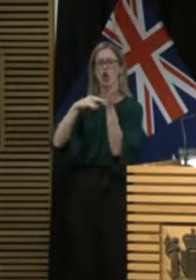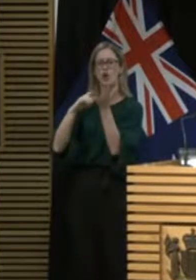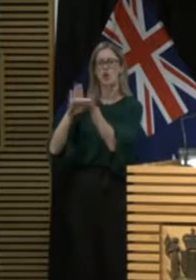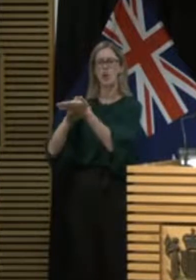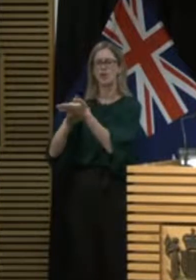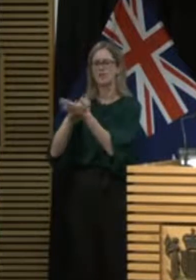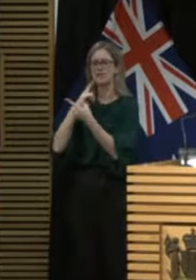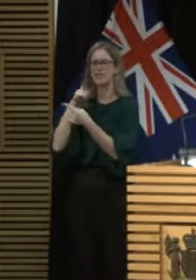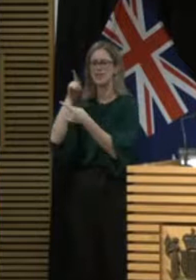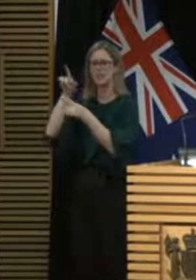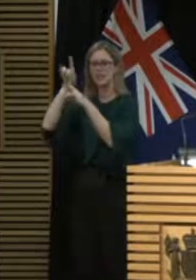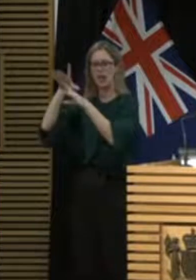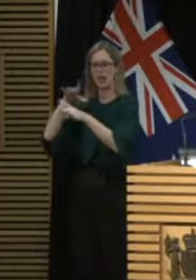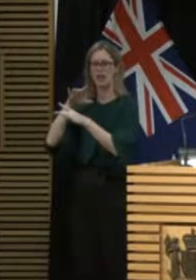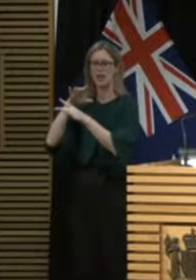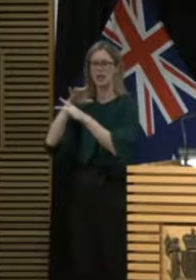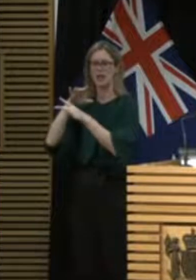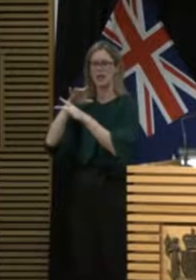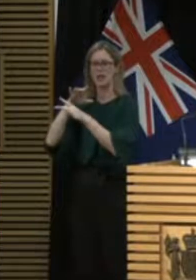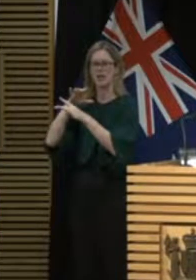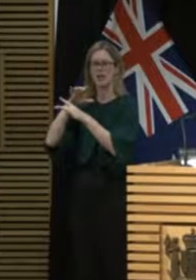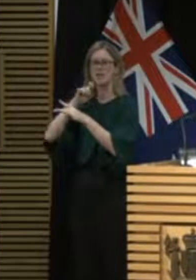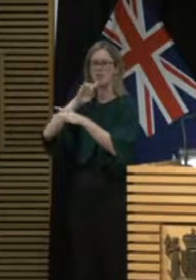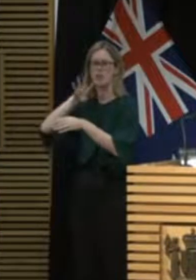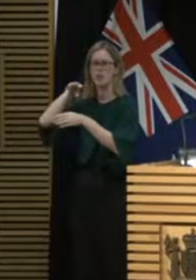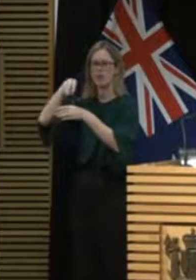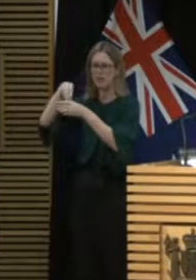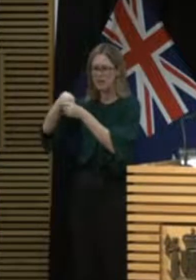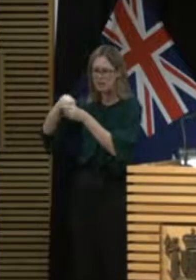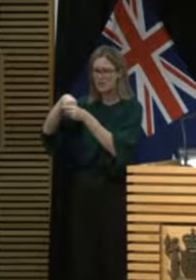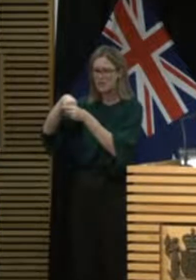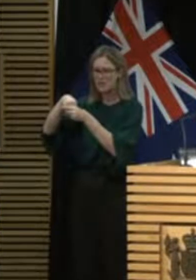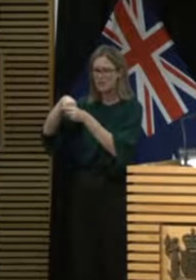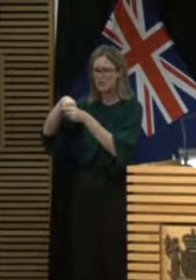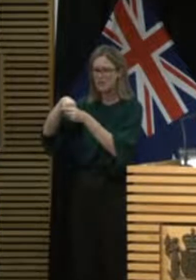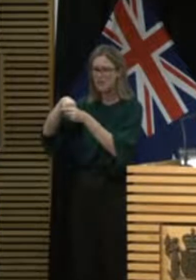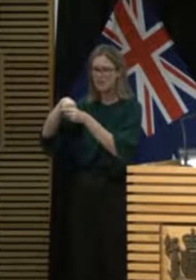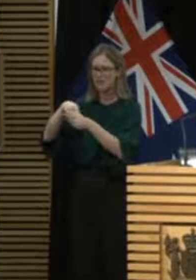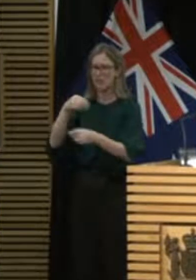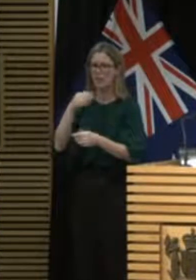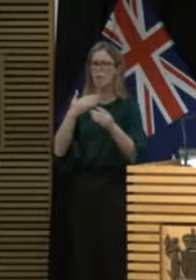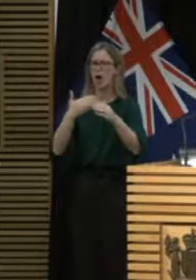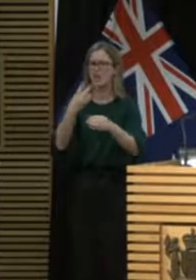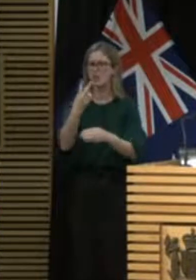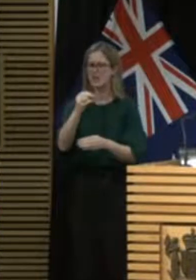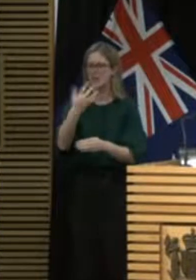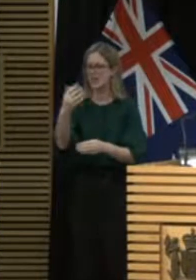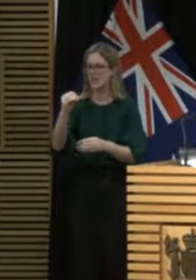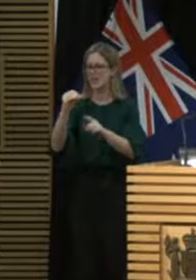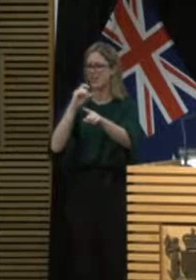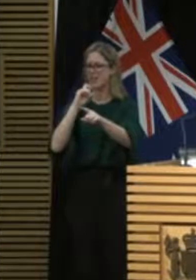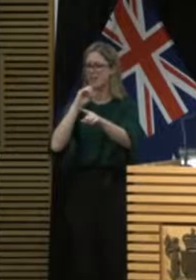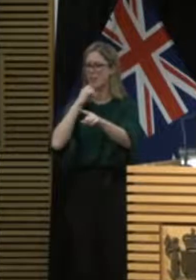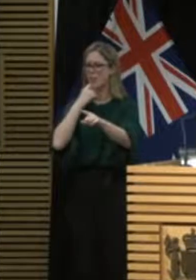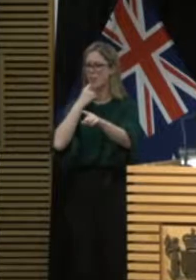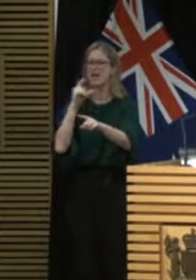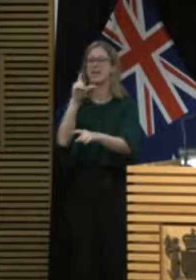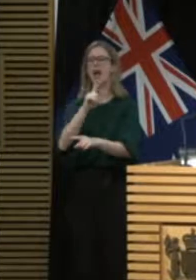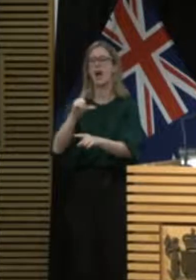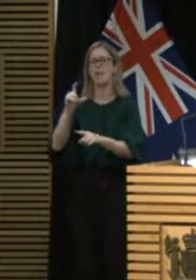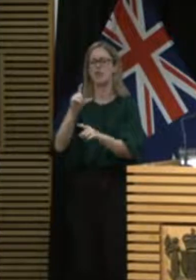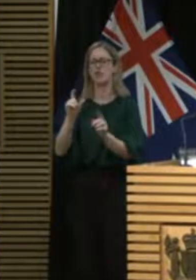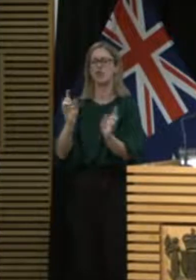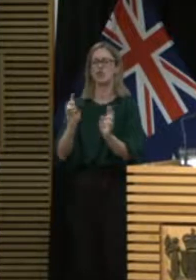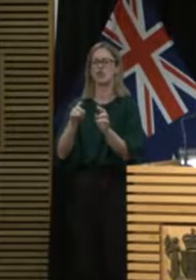to being carbon neutral by 2050. Can I get your reaction to that? Look, as we come